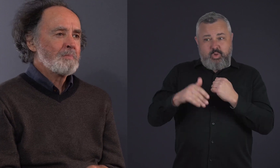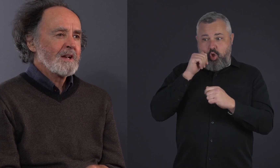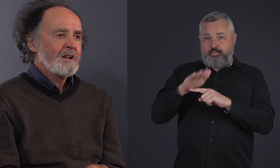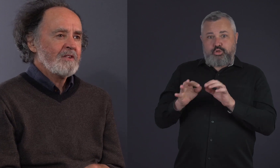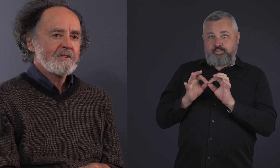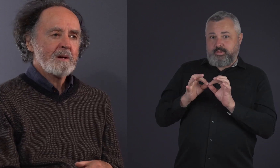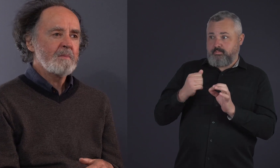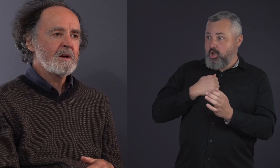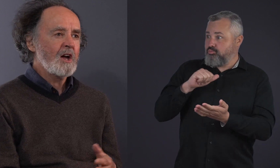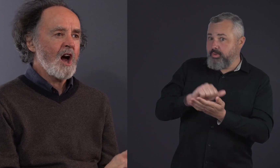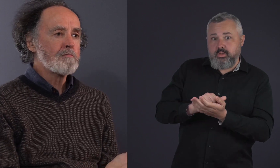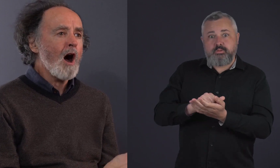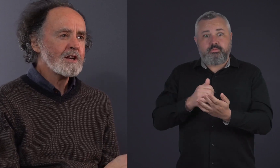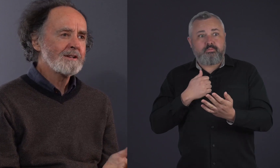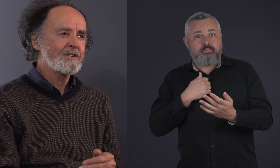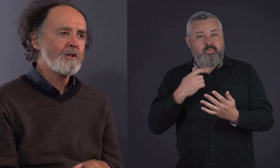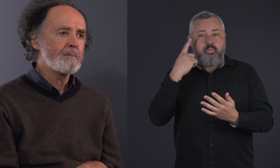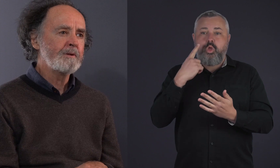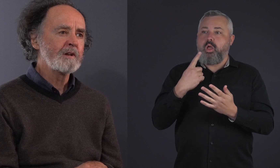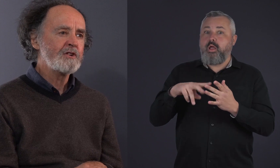interpreting is a right, it's not a privilege.